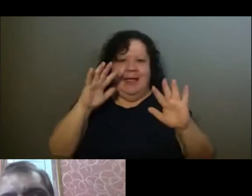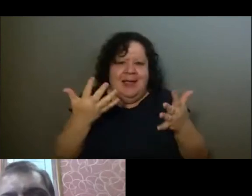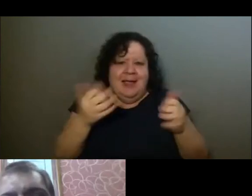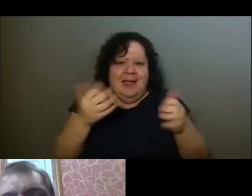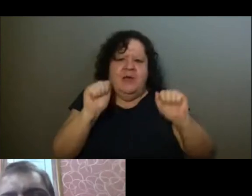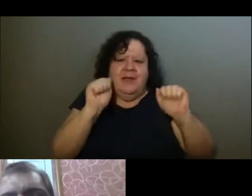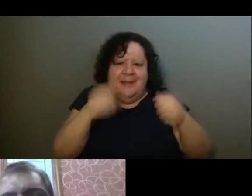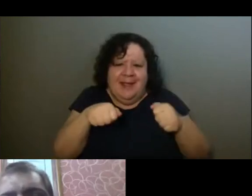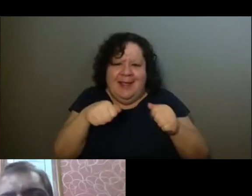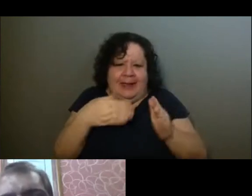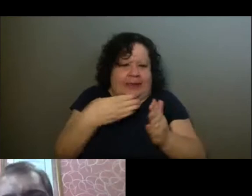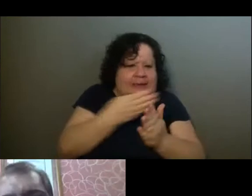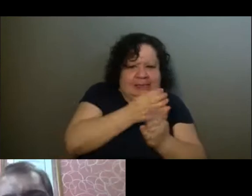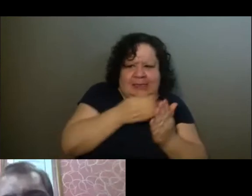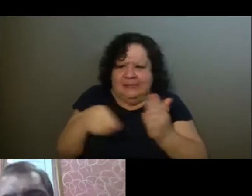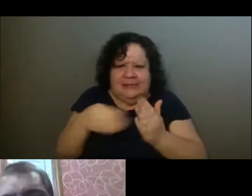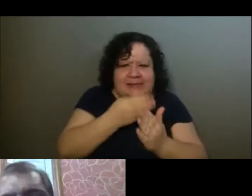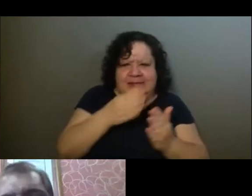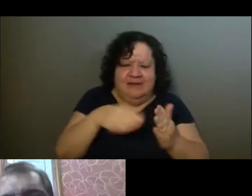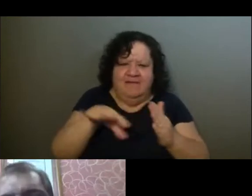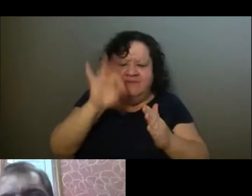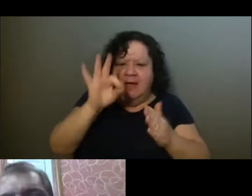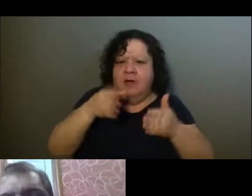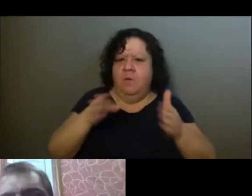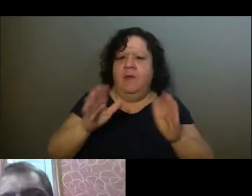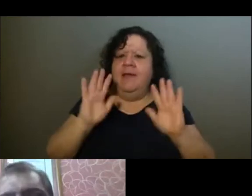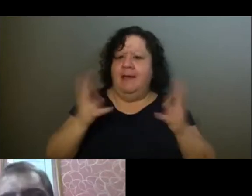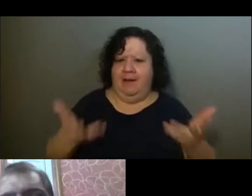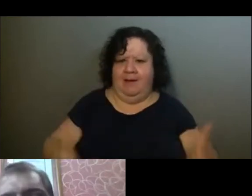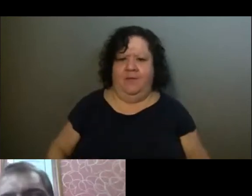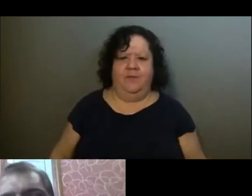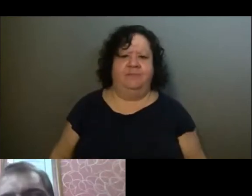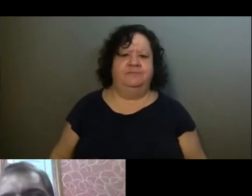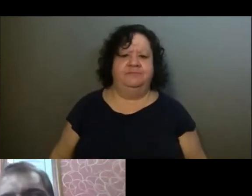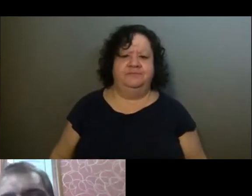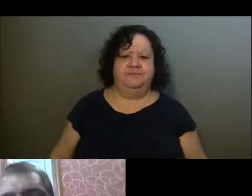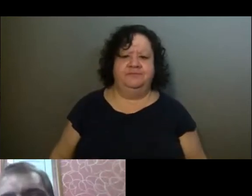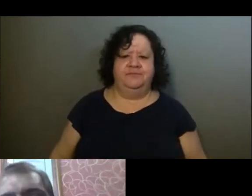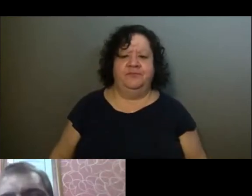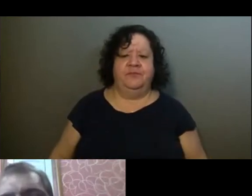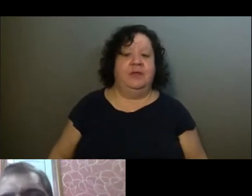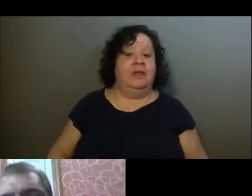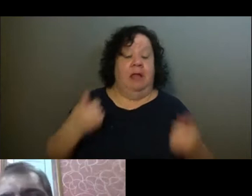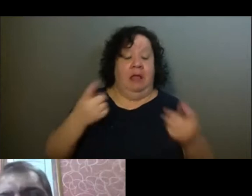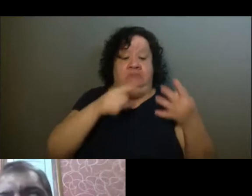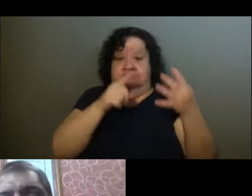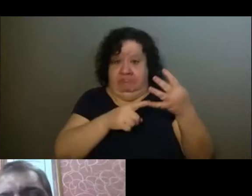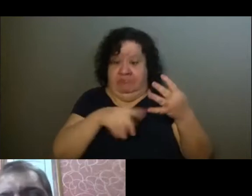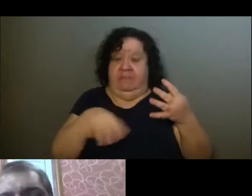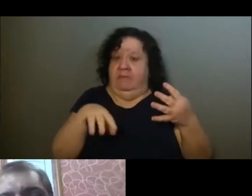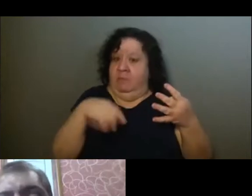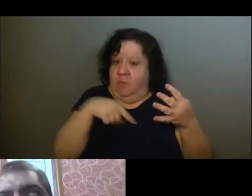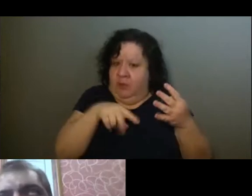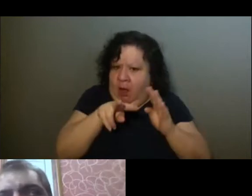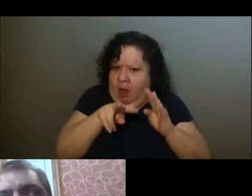provide them the support. And the last and important one is that, you know, they are due to power supply that, you know, all traditional way of